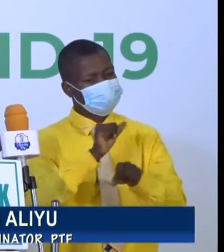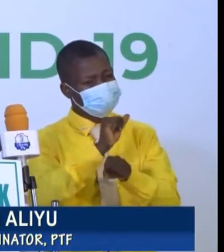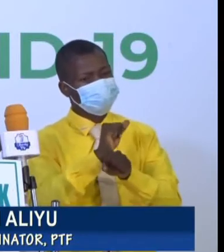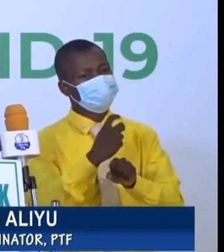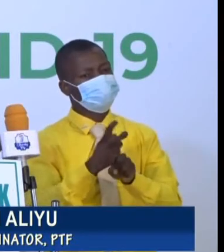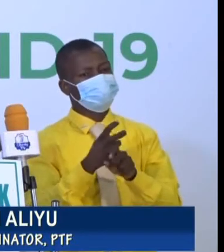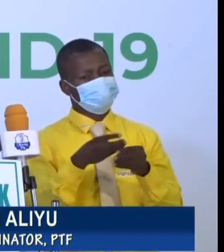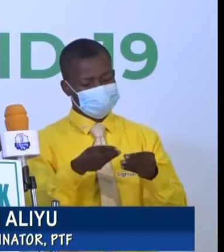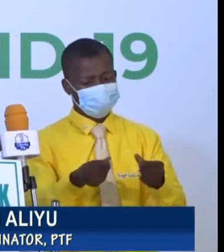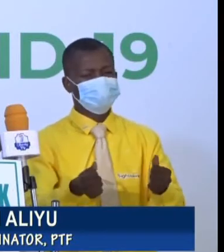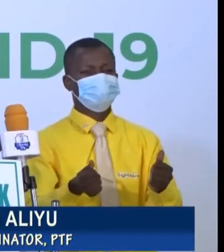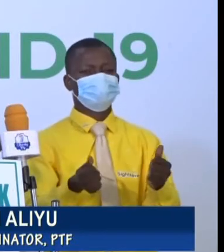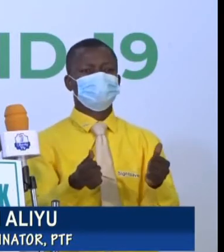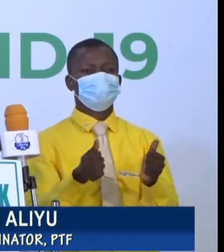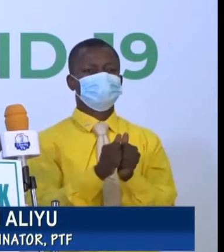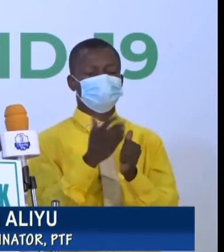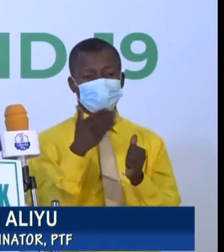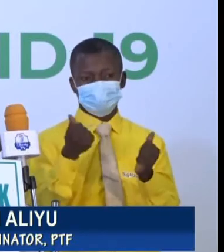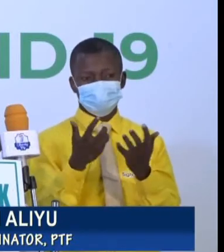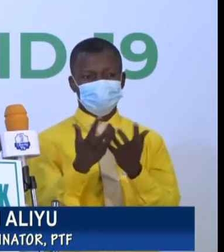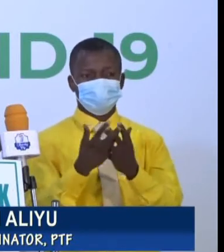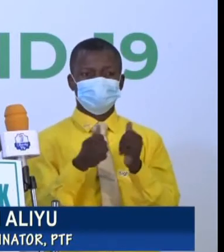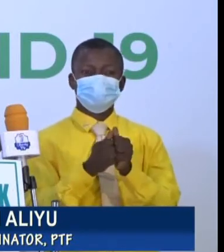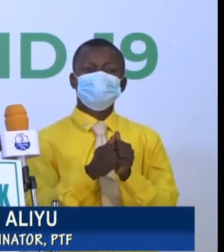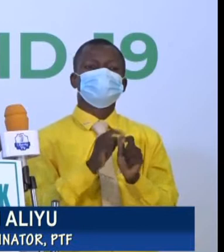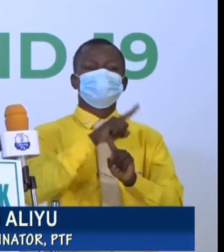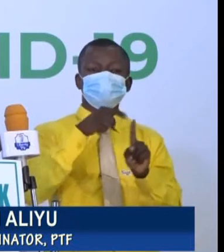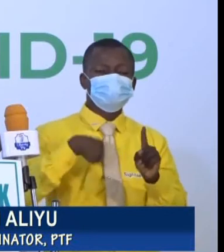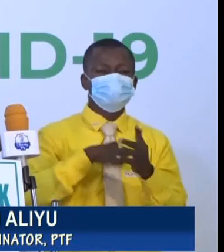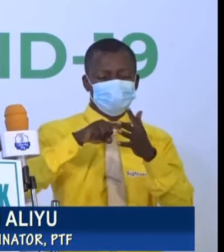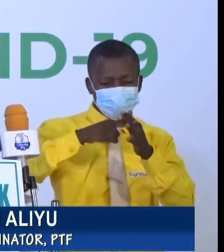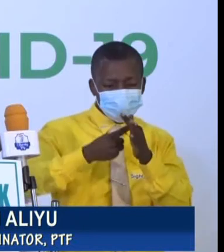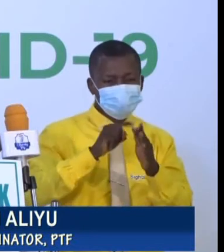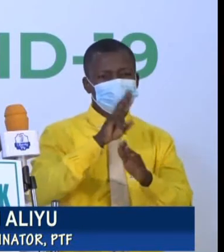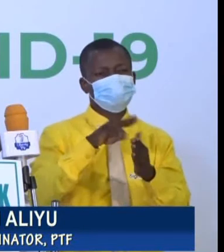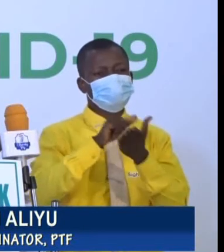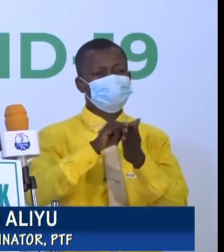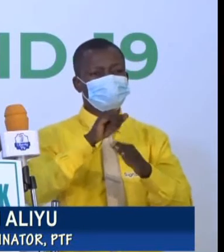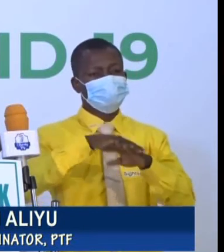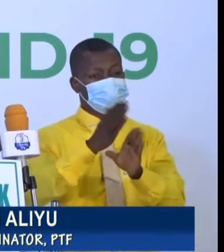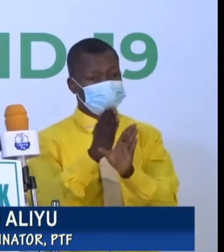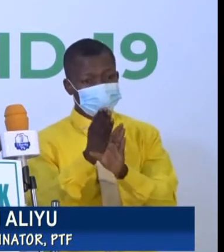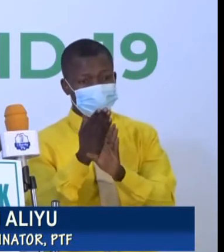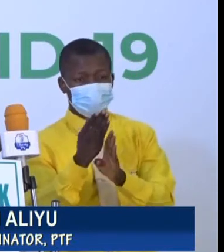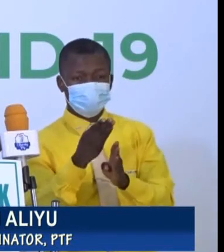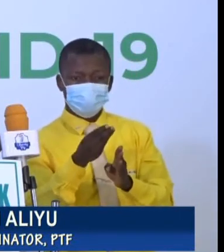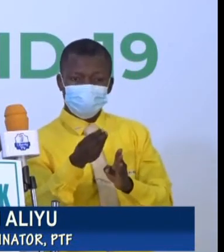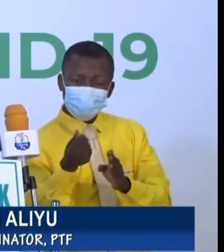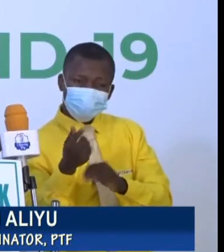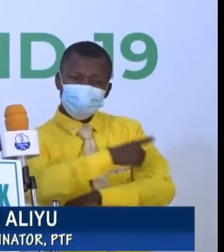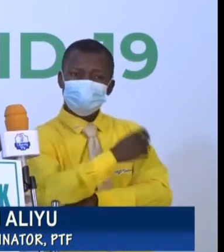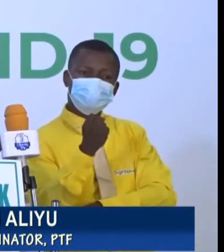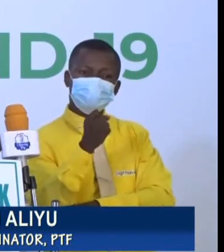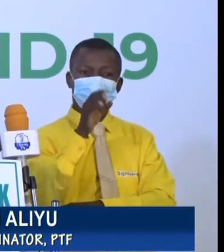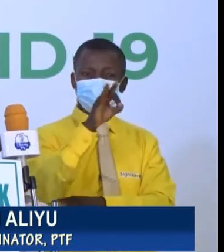be working well for the vast majority. When we started using the platform in the first few days, 90% of